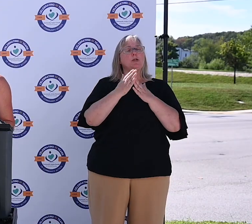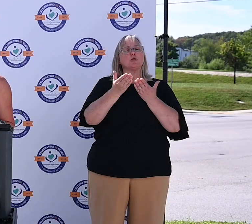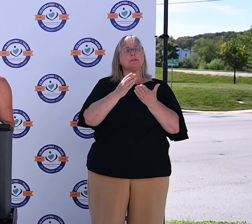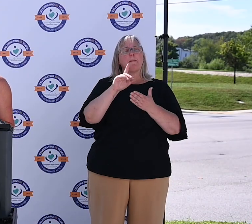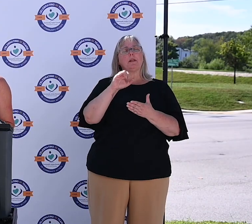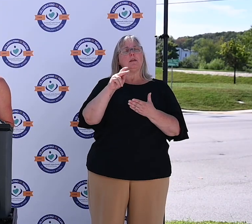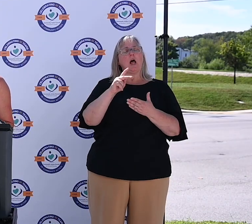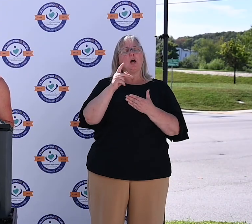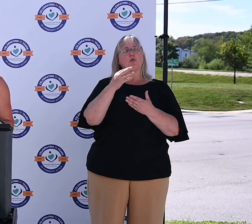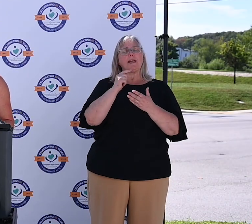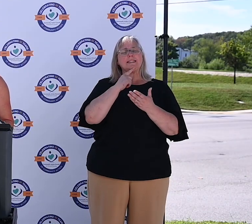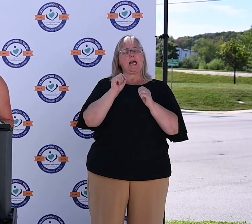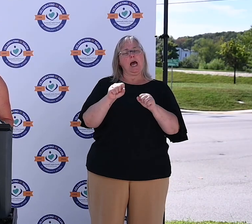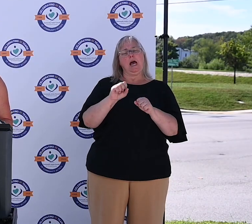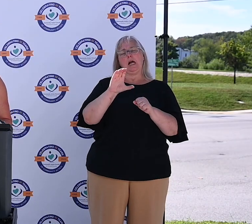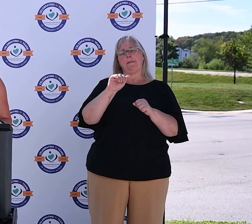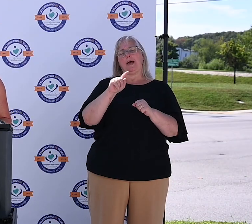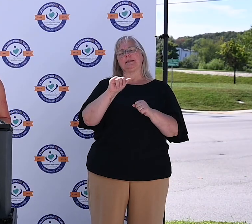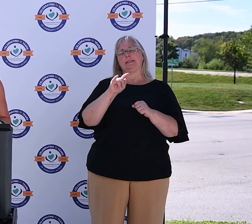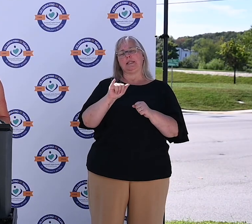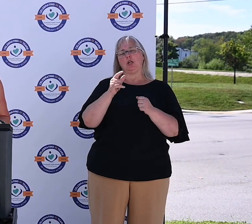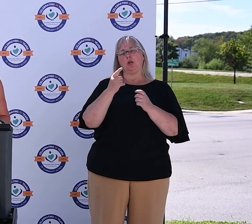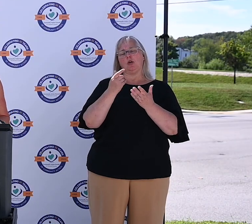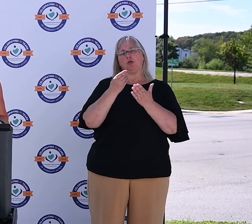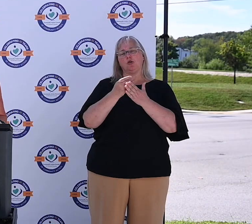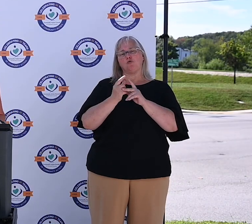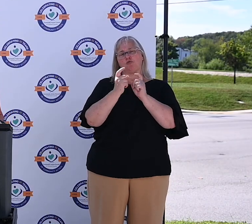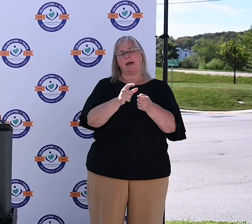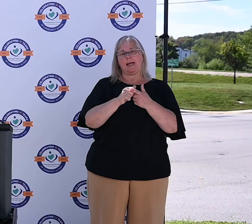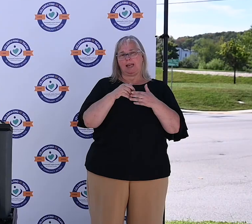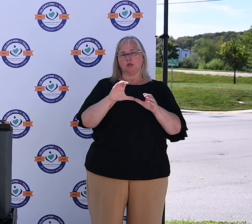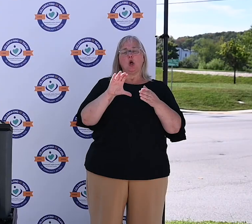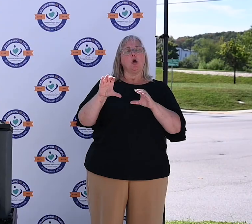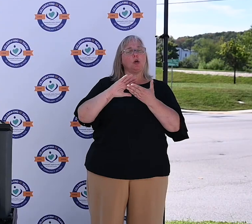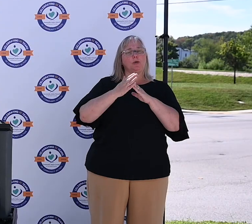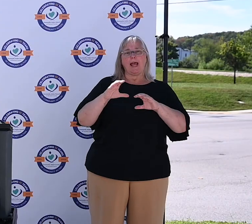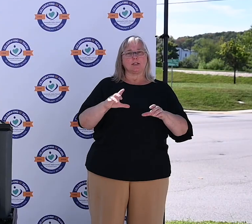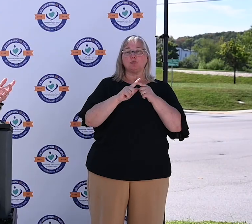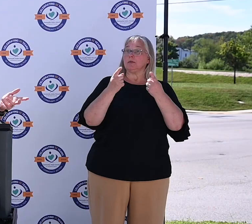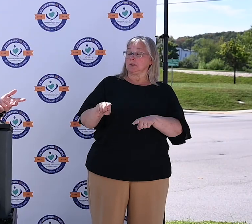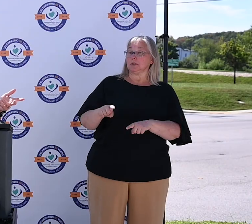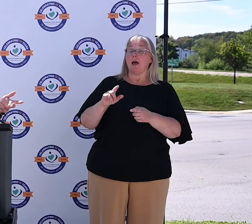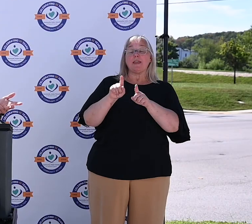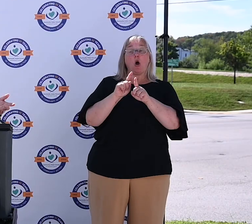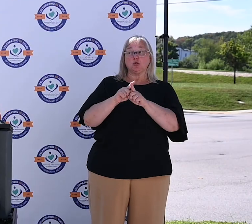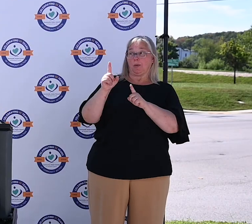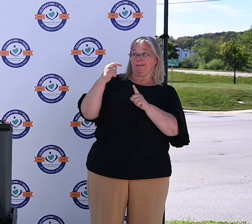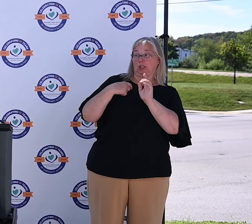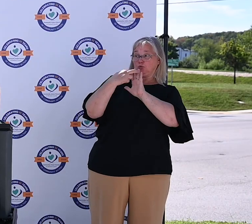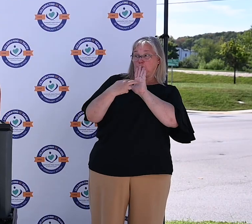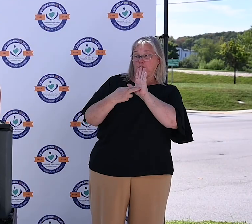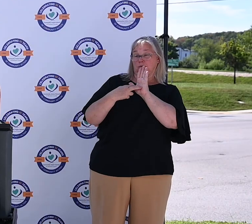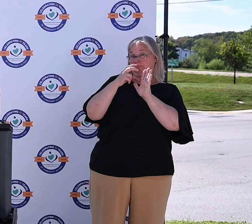is a capacity grant that allows community action to exist. And it also gives us rules that we have to follow. And